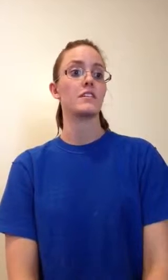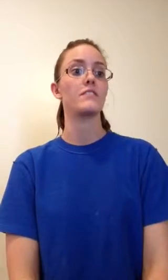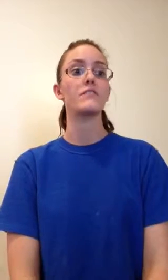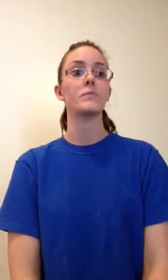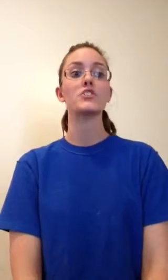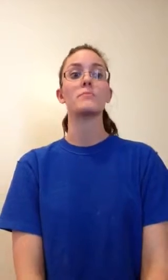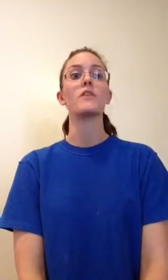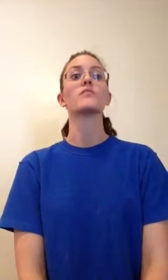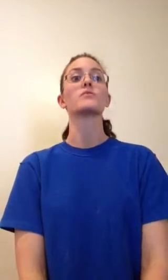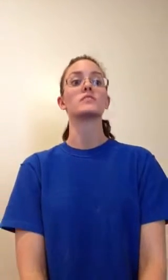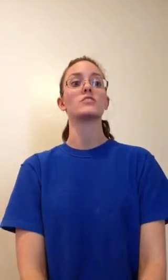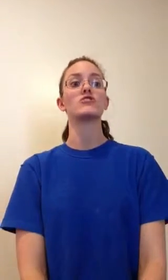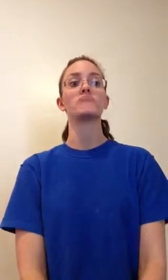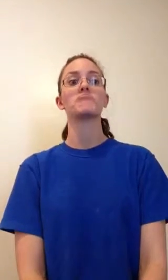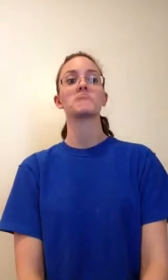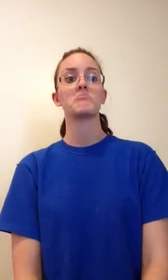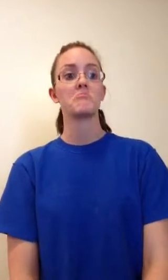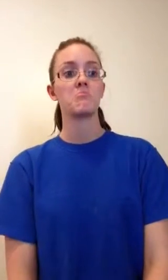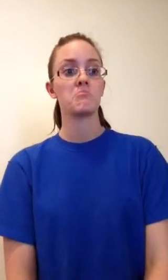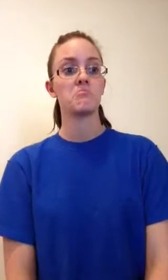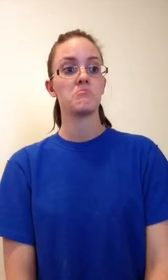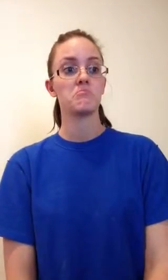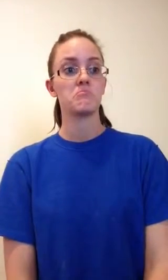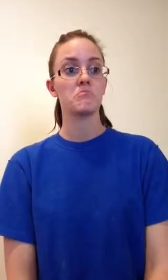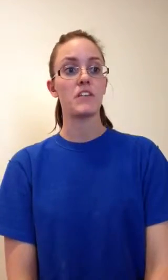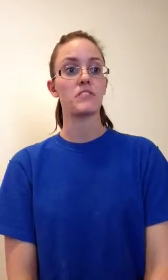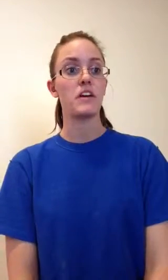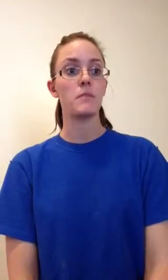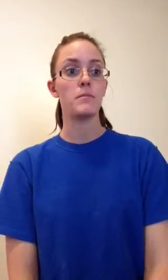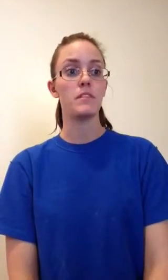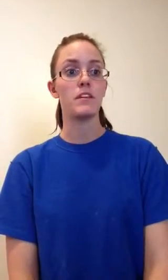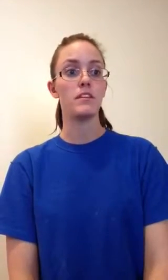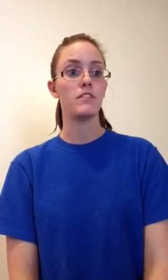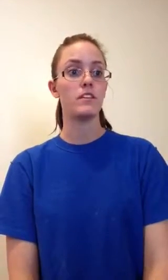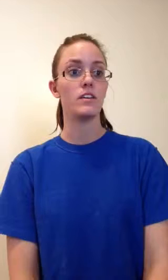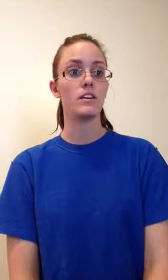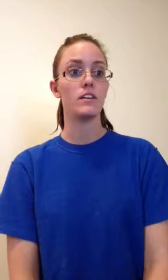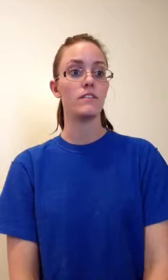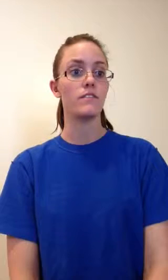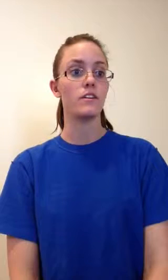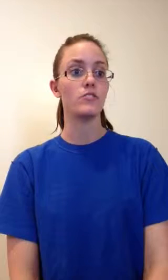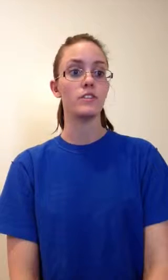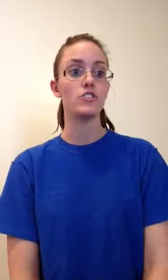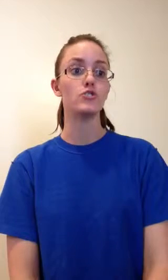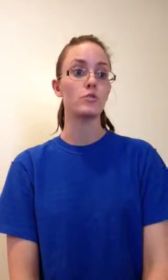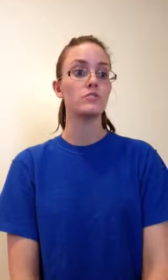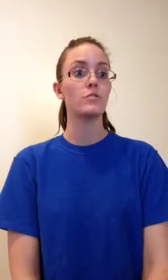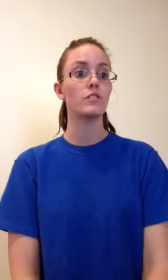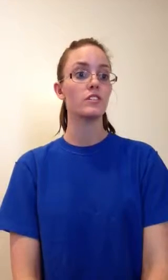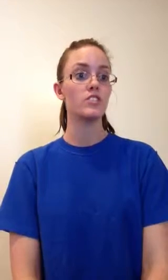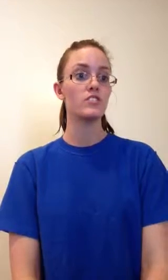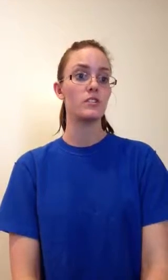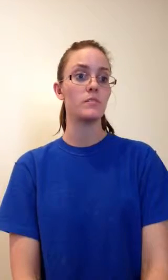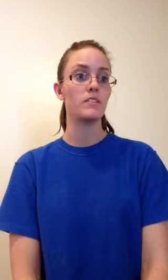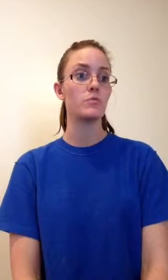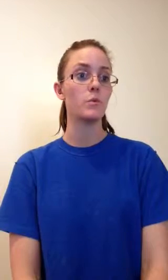give information about our organization. After that, maybe they can even give a donation towards the organization. I mean, that's one